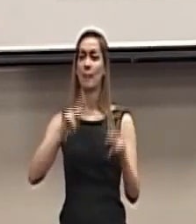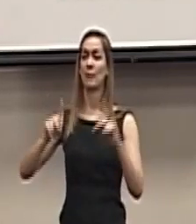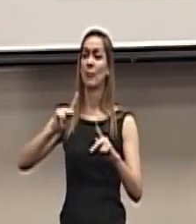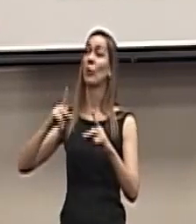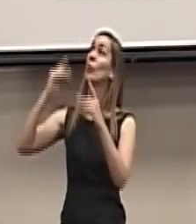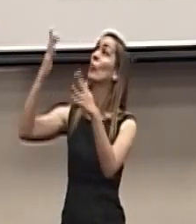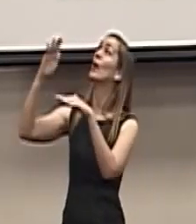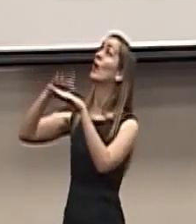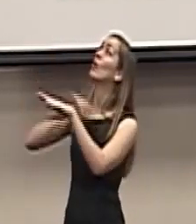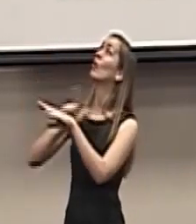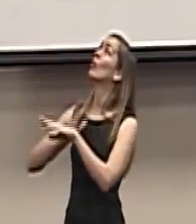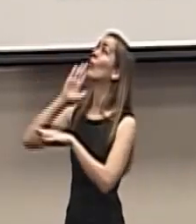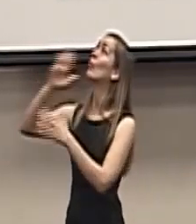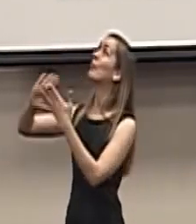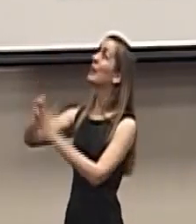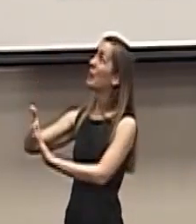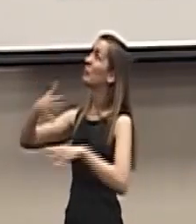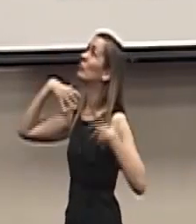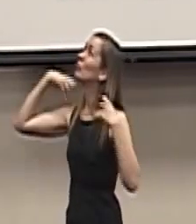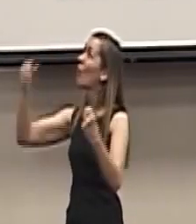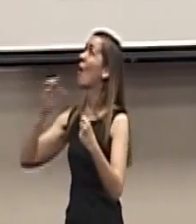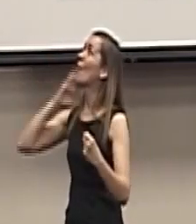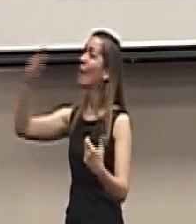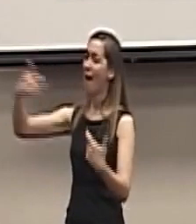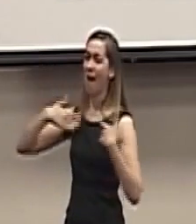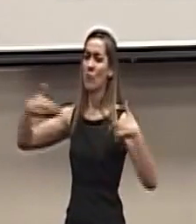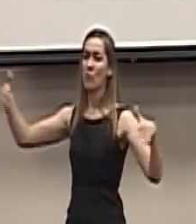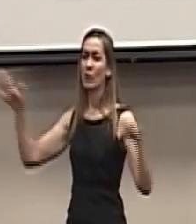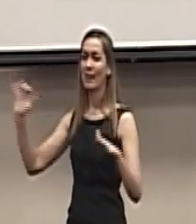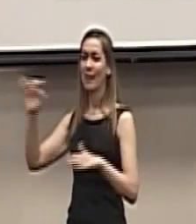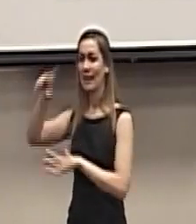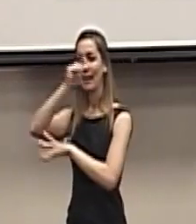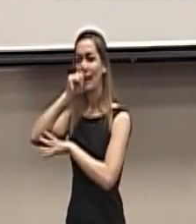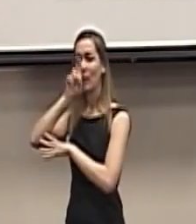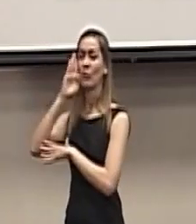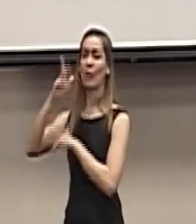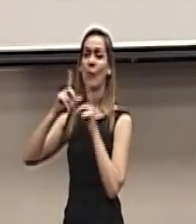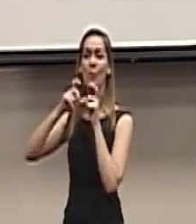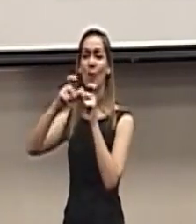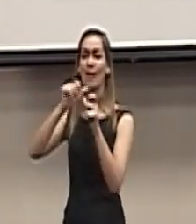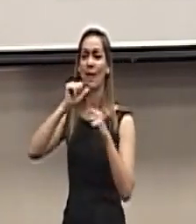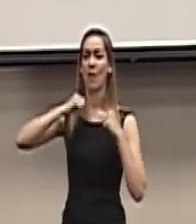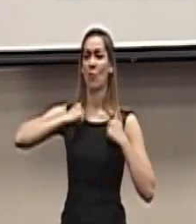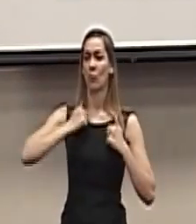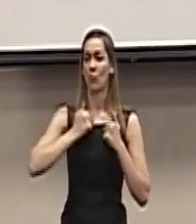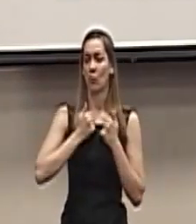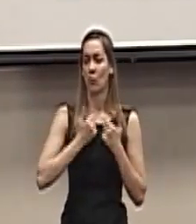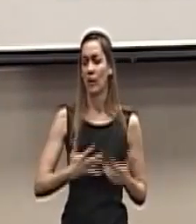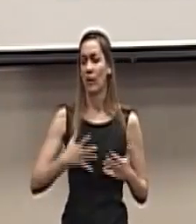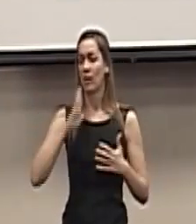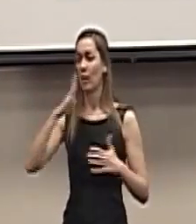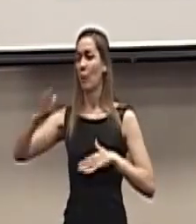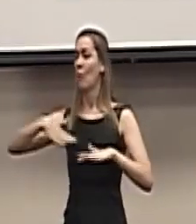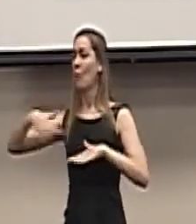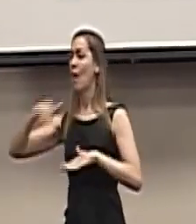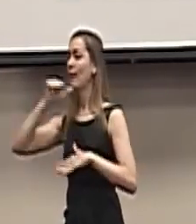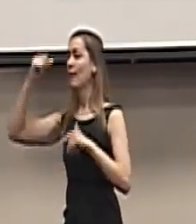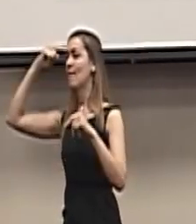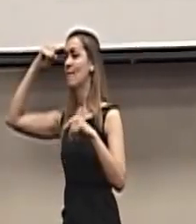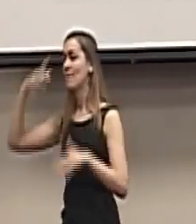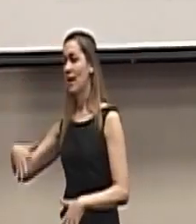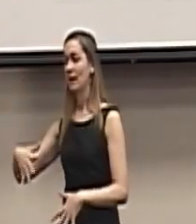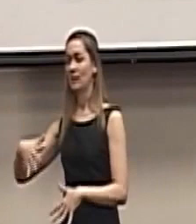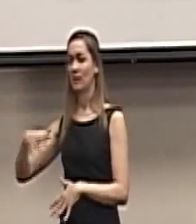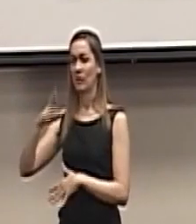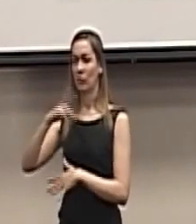their strength. They shall mount up with wings like eagles. They shall run and not be weary. They shall walk and not faint. And here's what